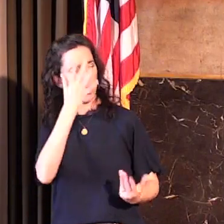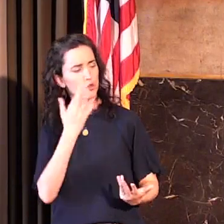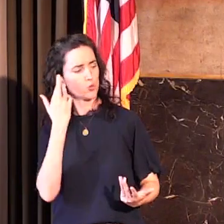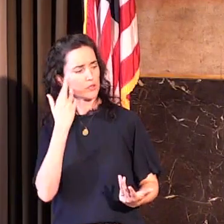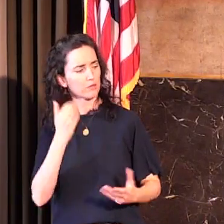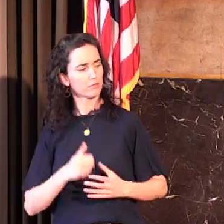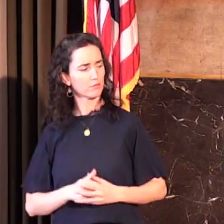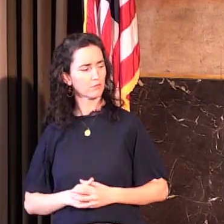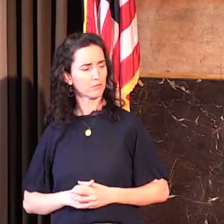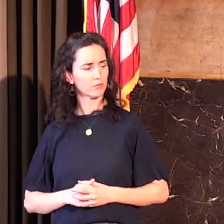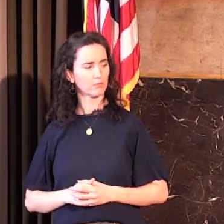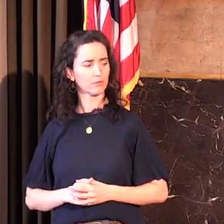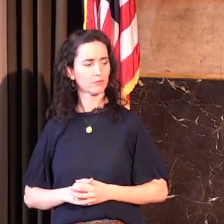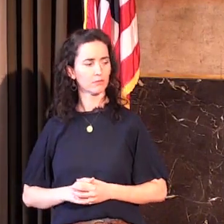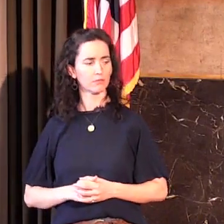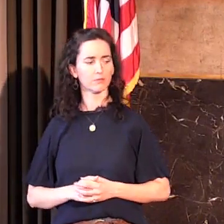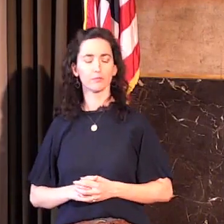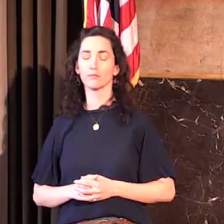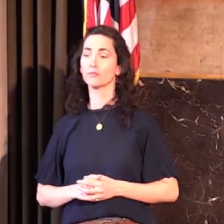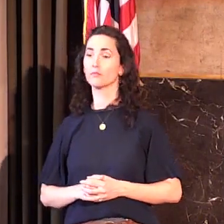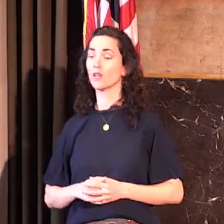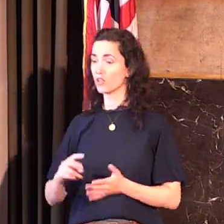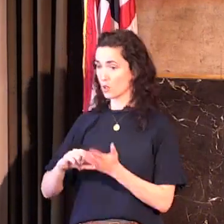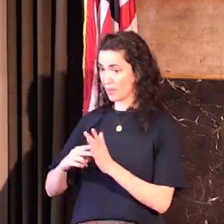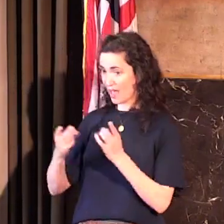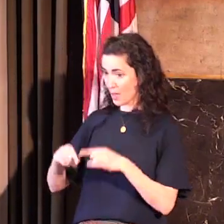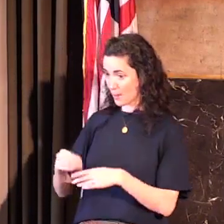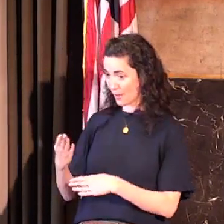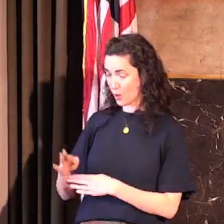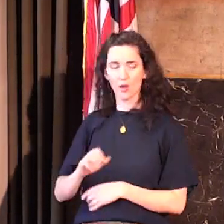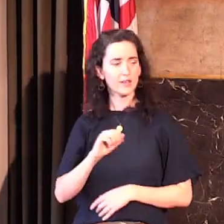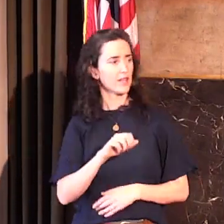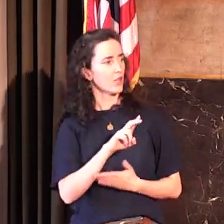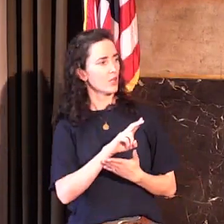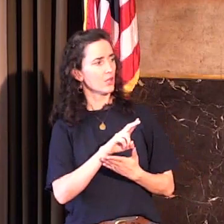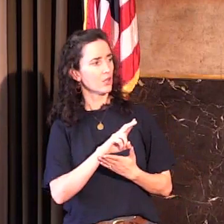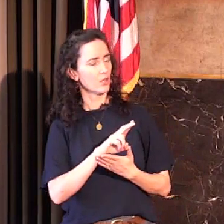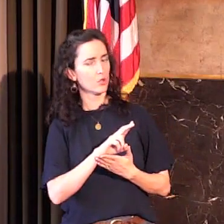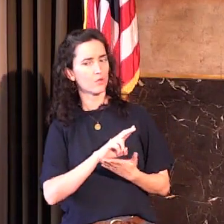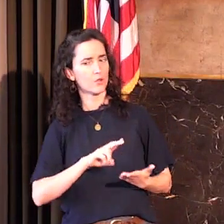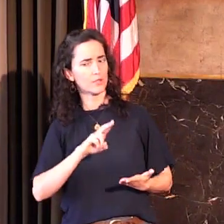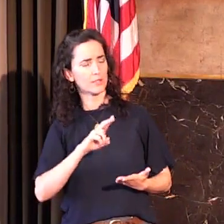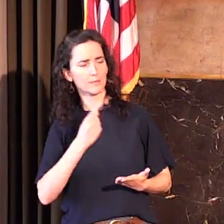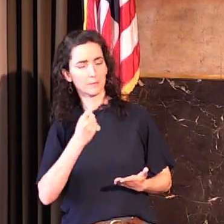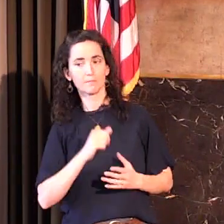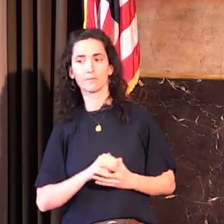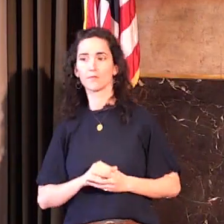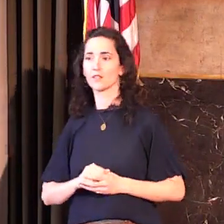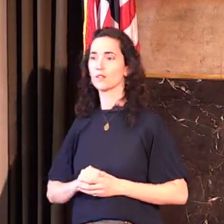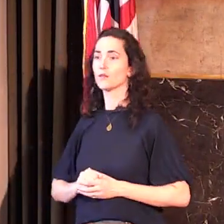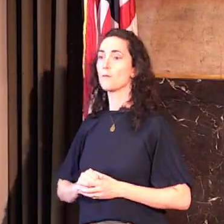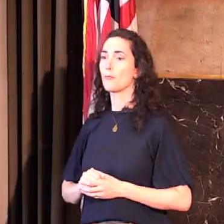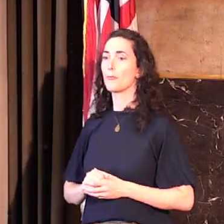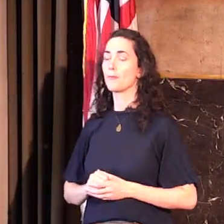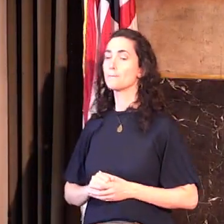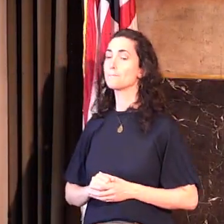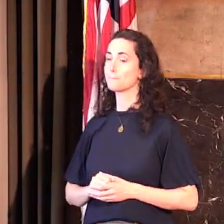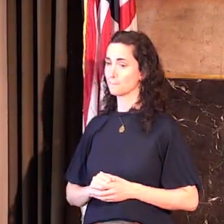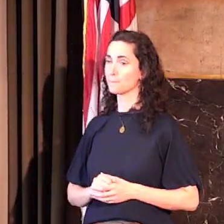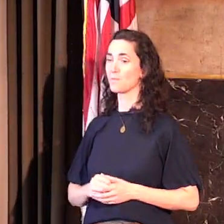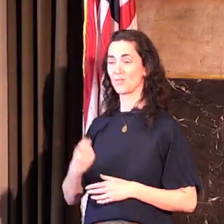you're talking about the case here in Baton Rouge at the lab school, yeah. Yeah. Well, for the reasons that